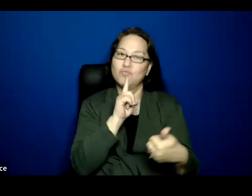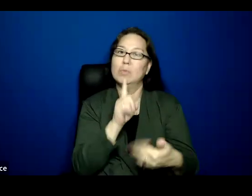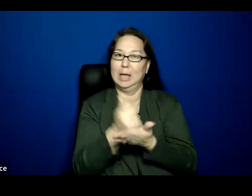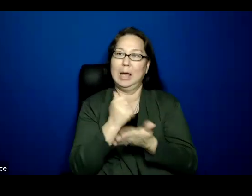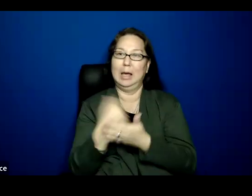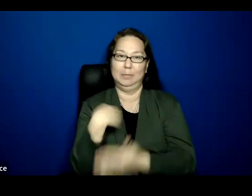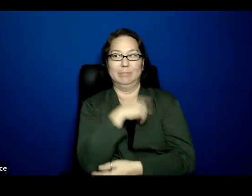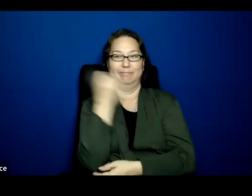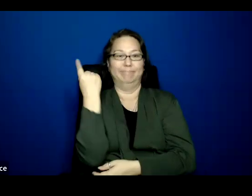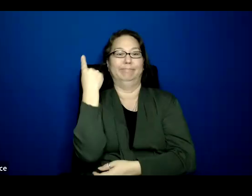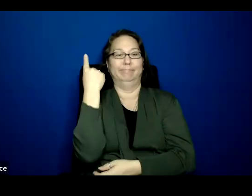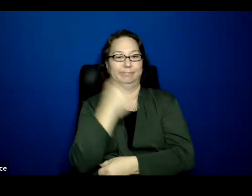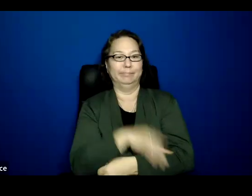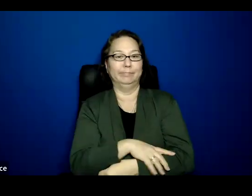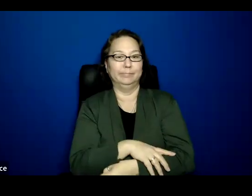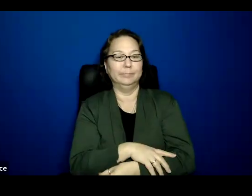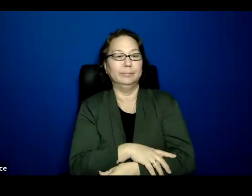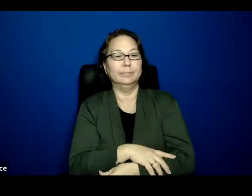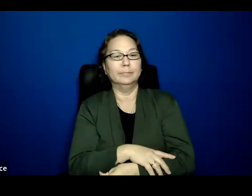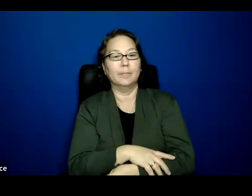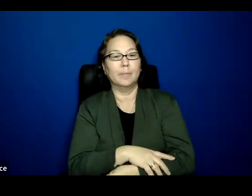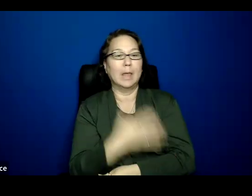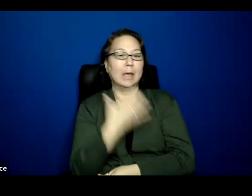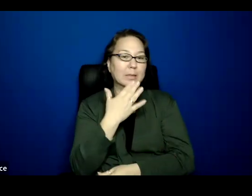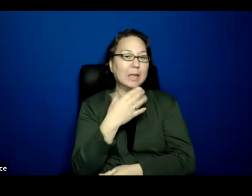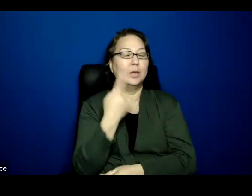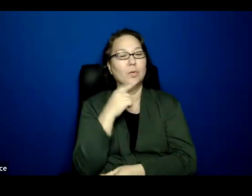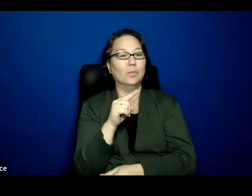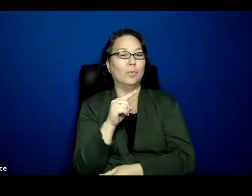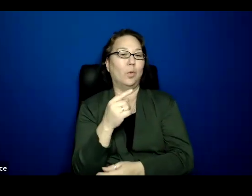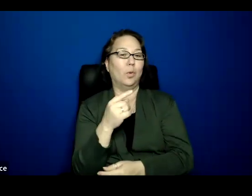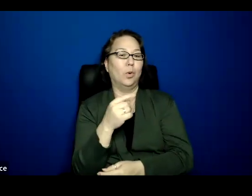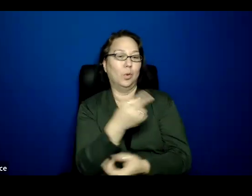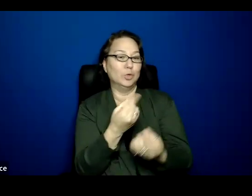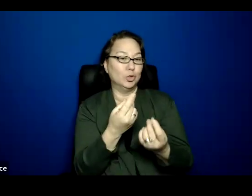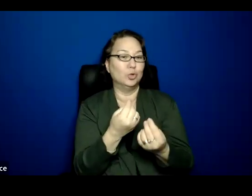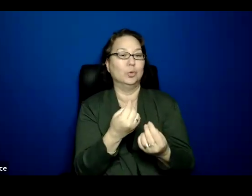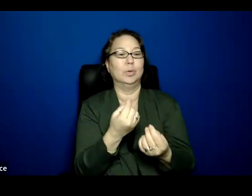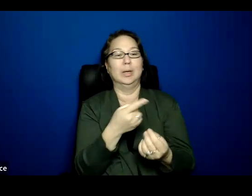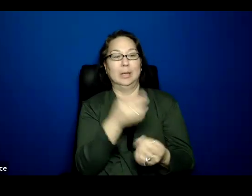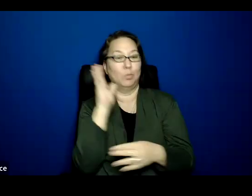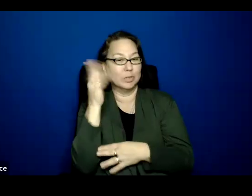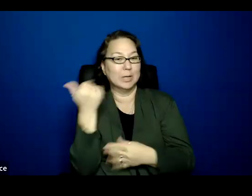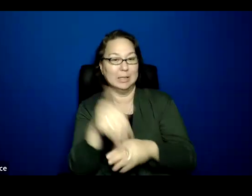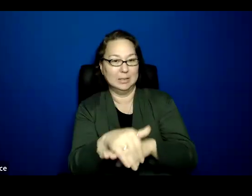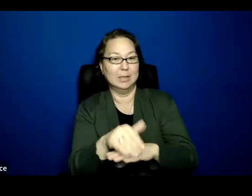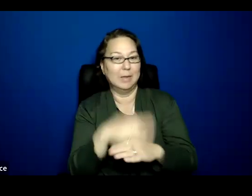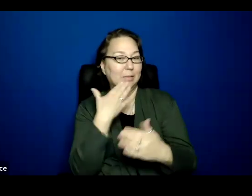for the presentation for this evening and for the work that you're doing. So, Thank you,